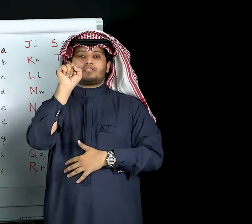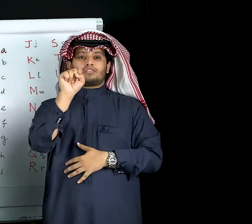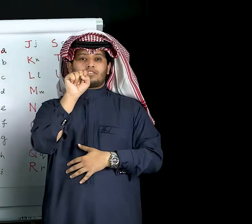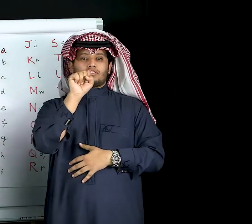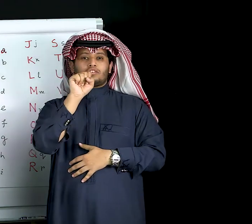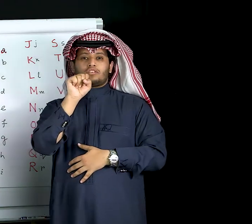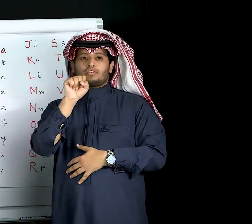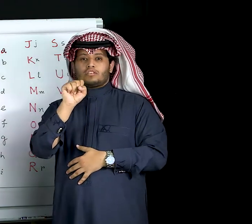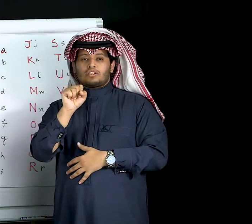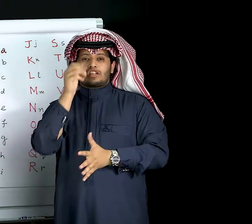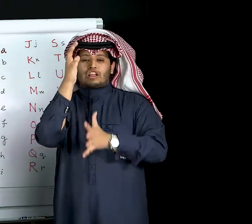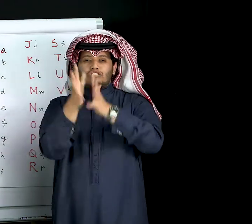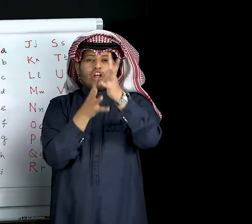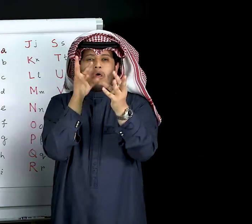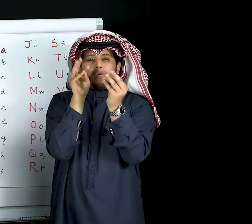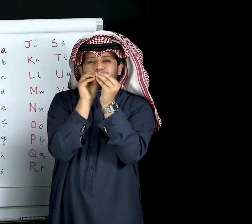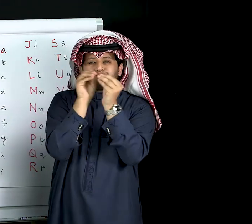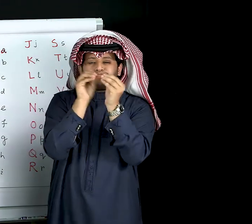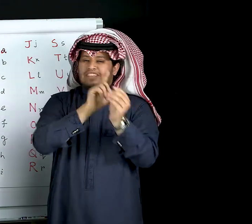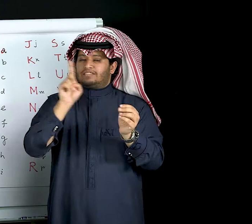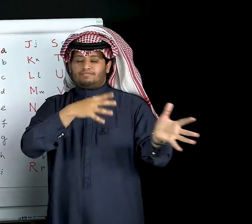local symbol.